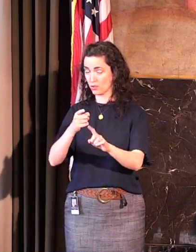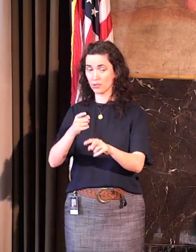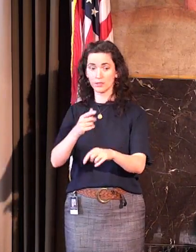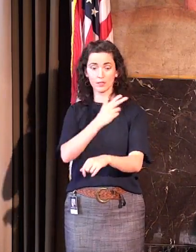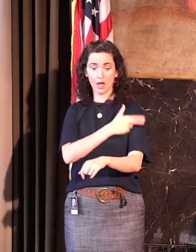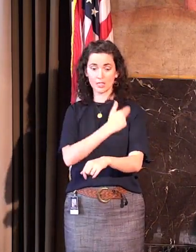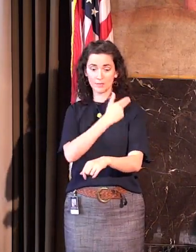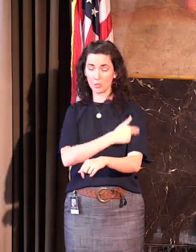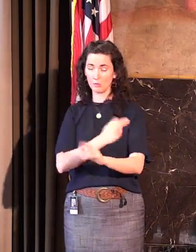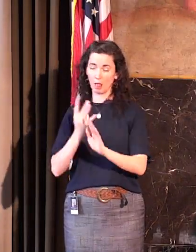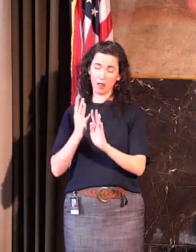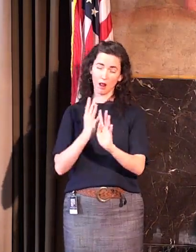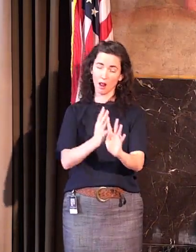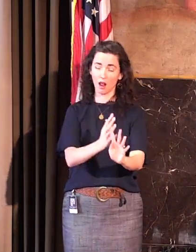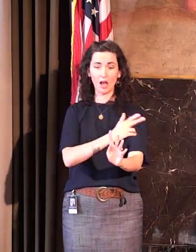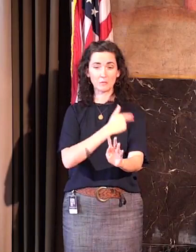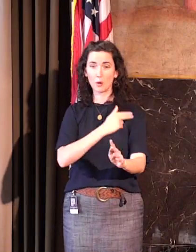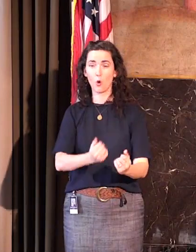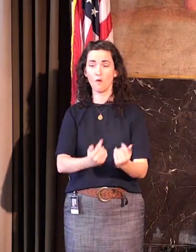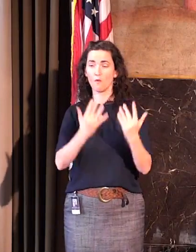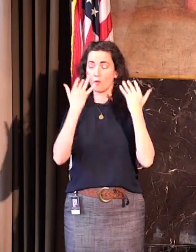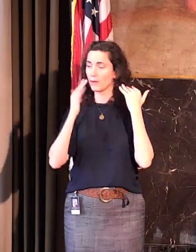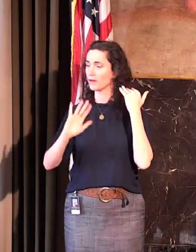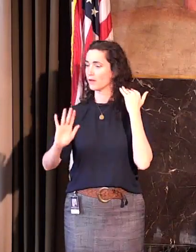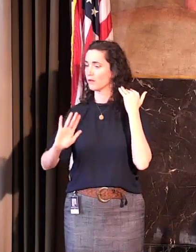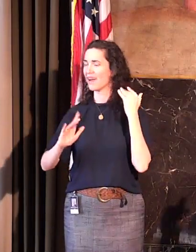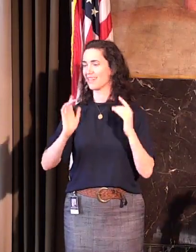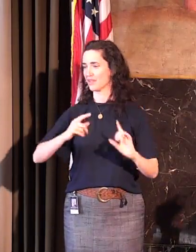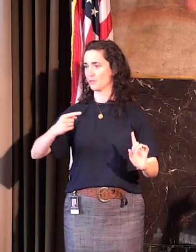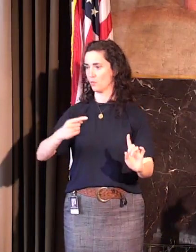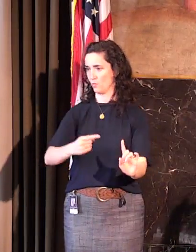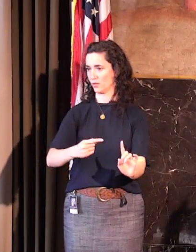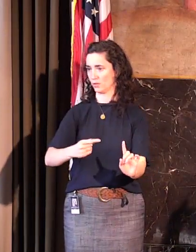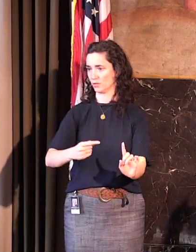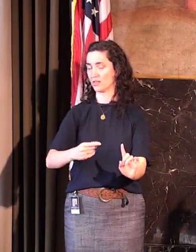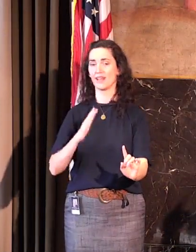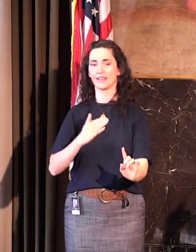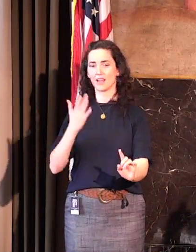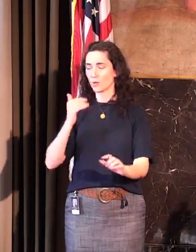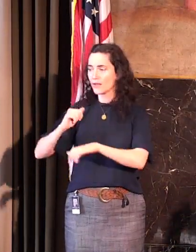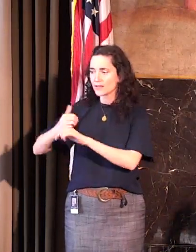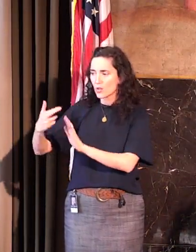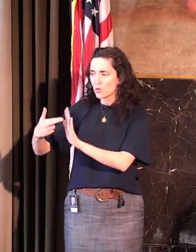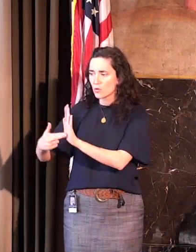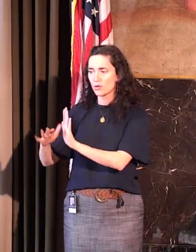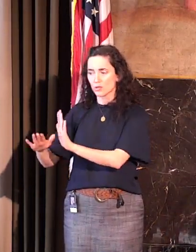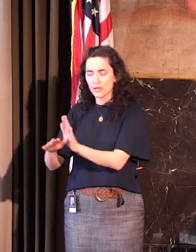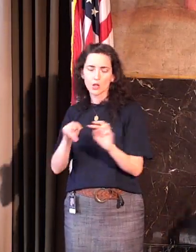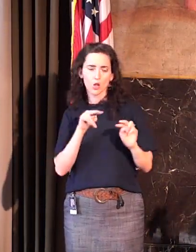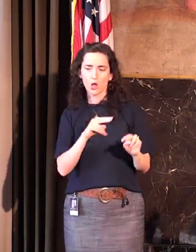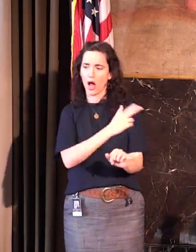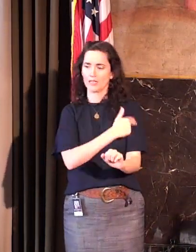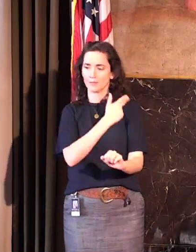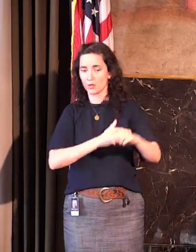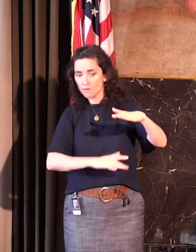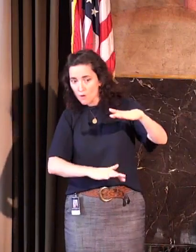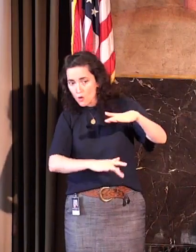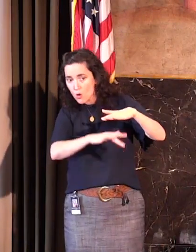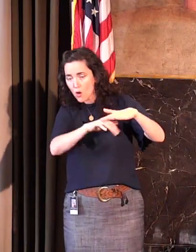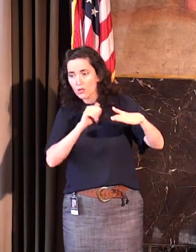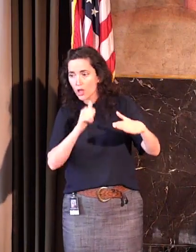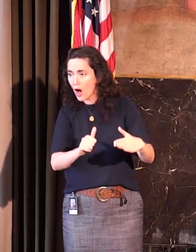care in our hospitals, that is really the barometer that we're looking at most closely to guide our